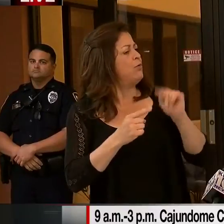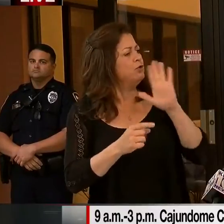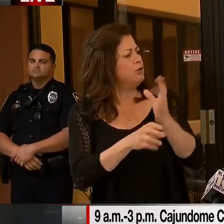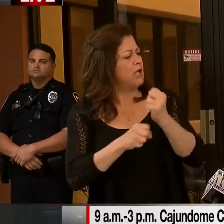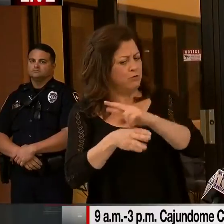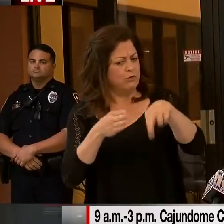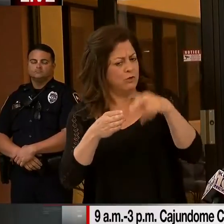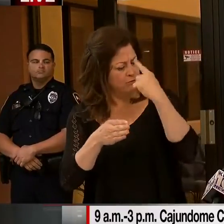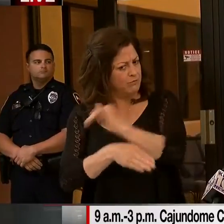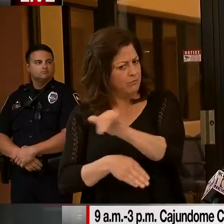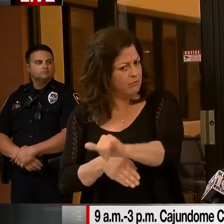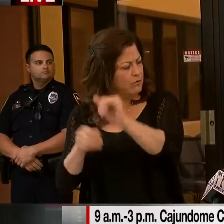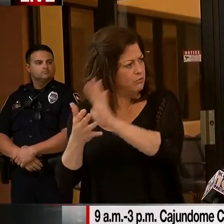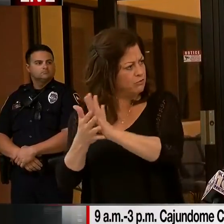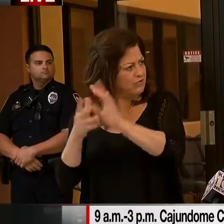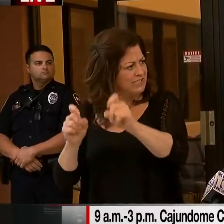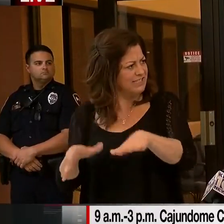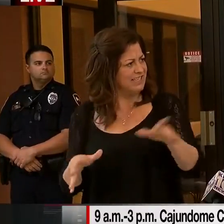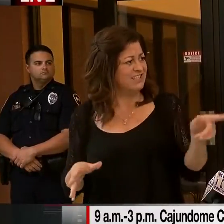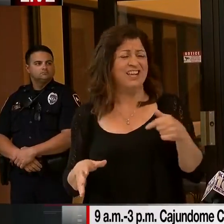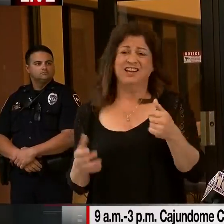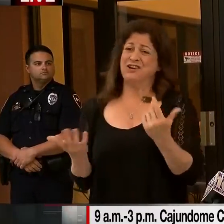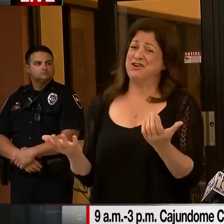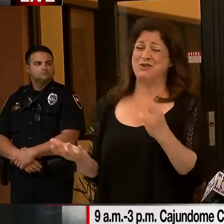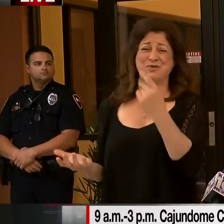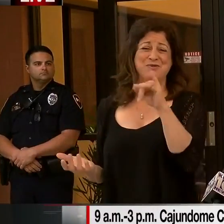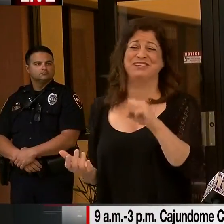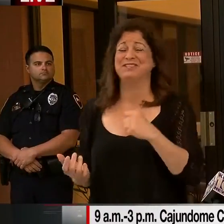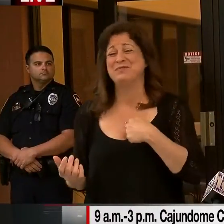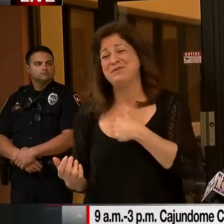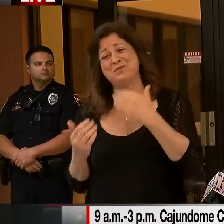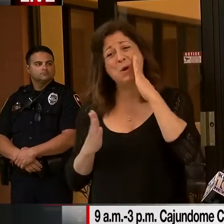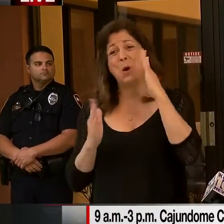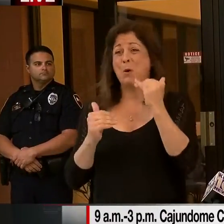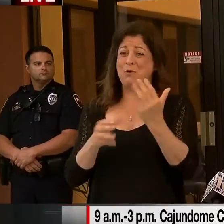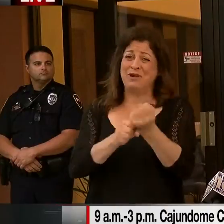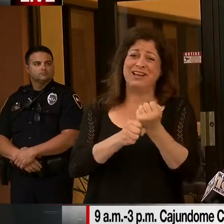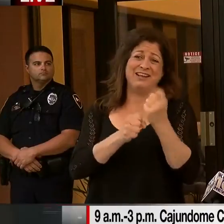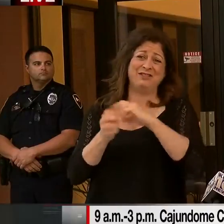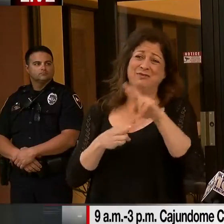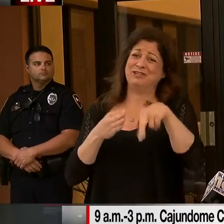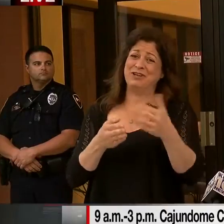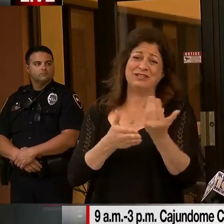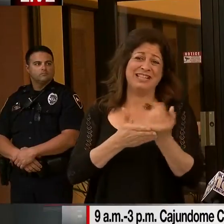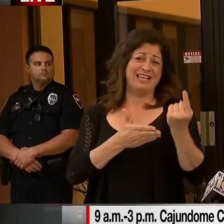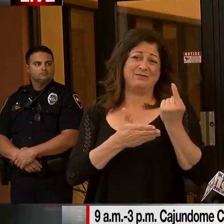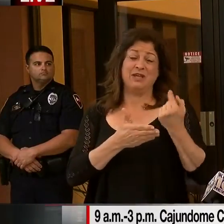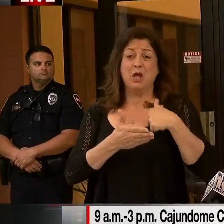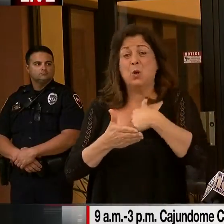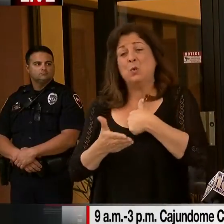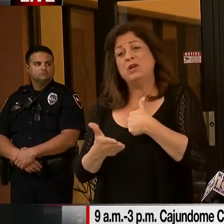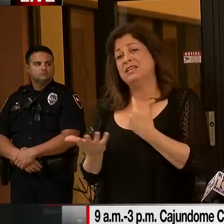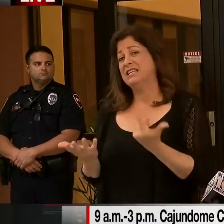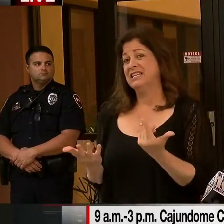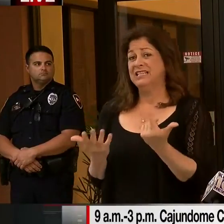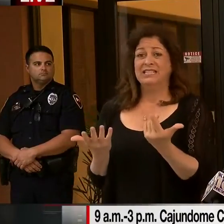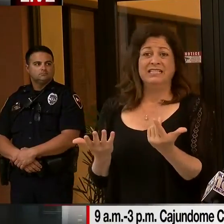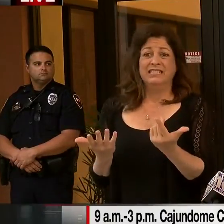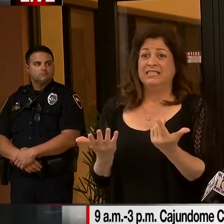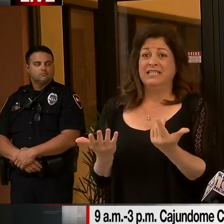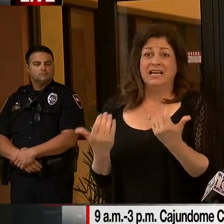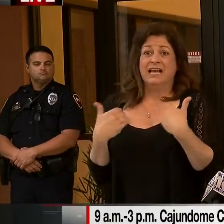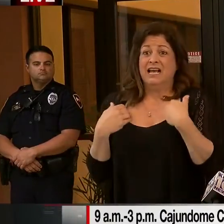Wednesday. Chris, we were hoping they came back, you know, last week. But again, we're at the mercy of those independent